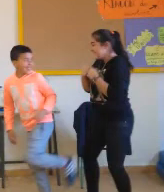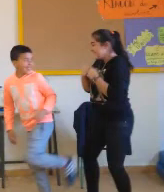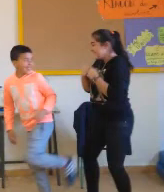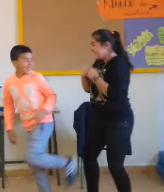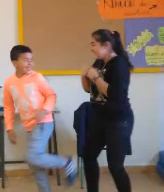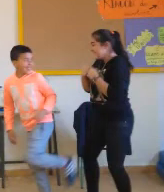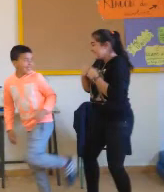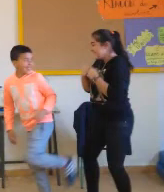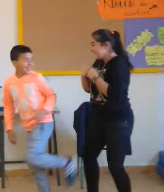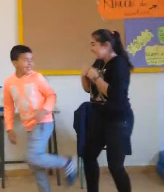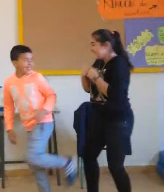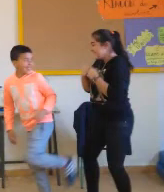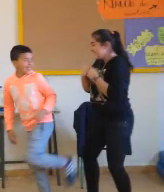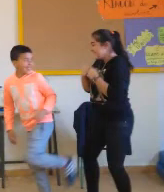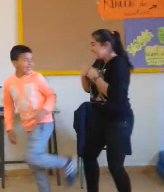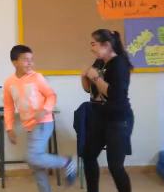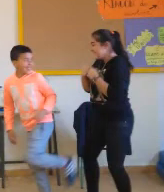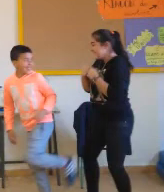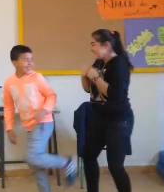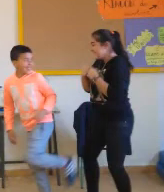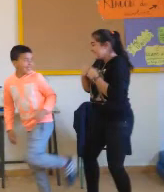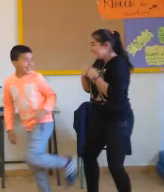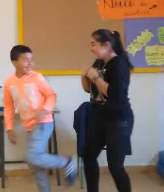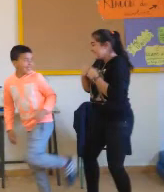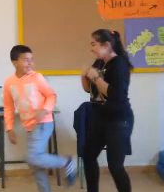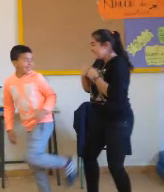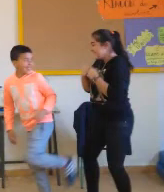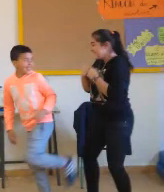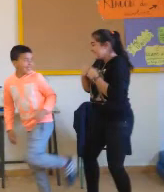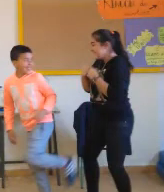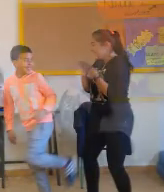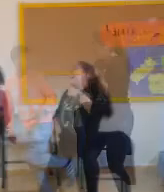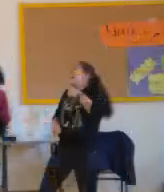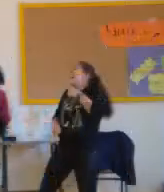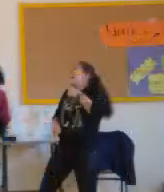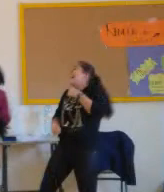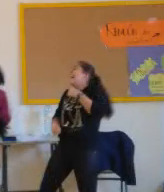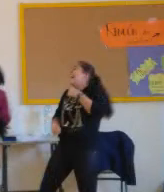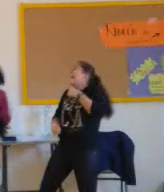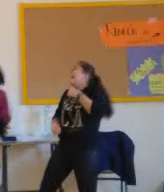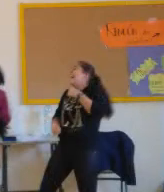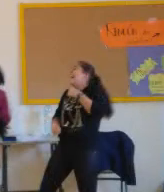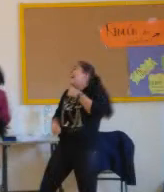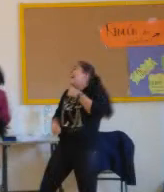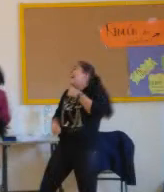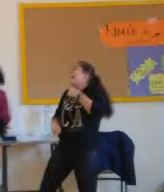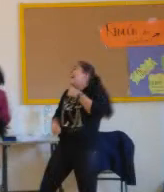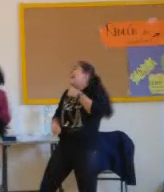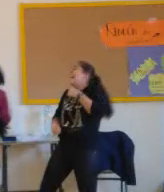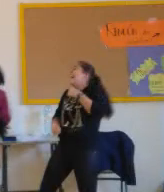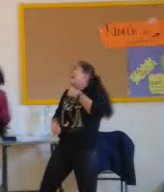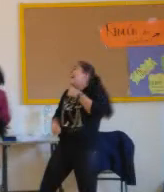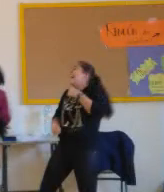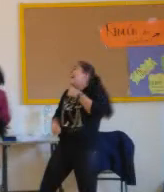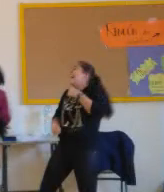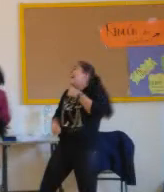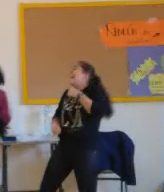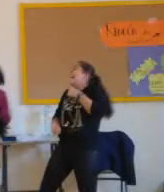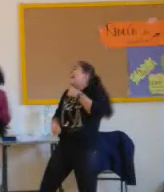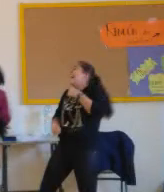you're tossing and you're turning and you just can't fall asleep. I'll sing a song